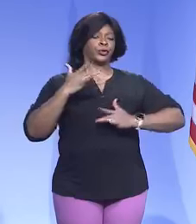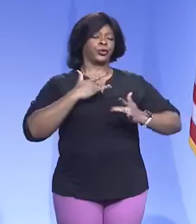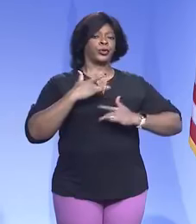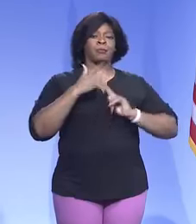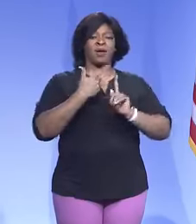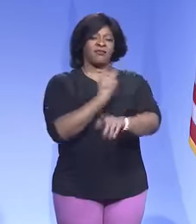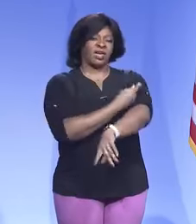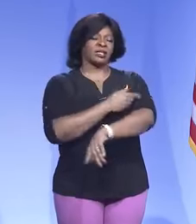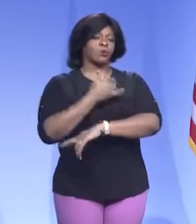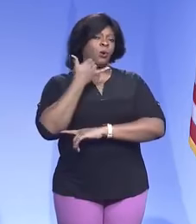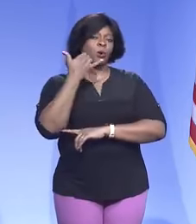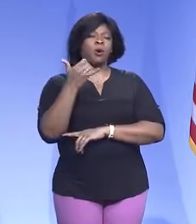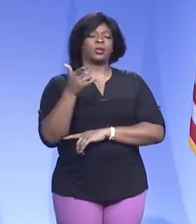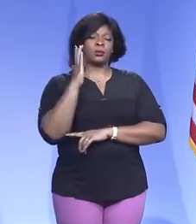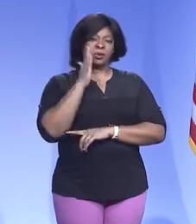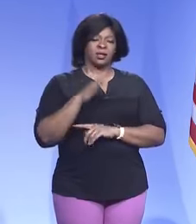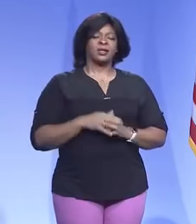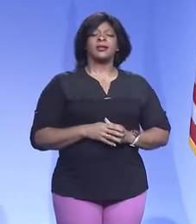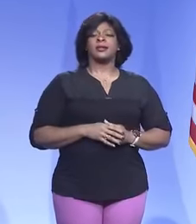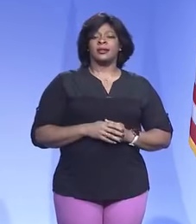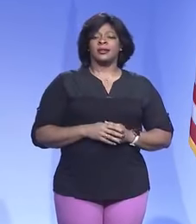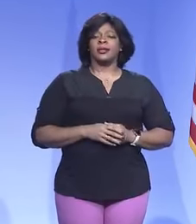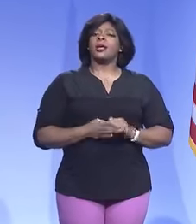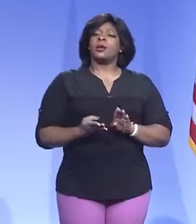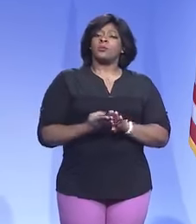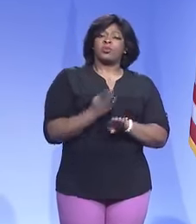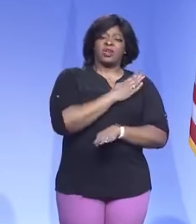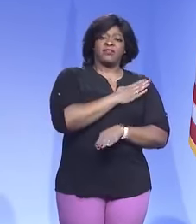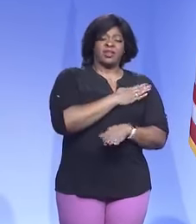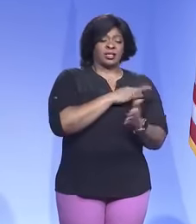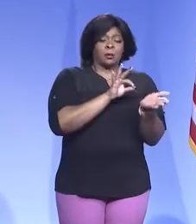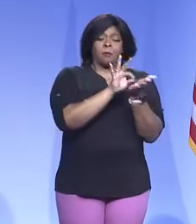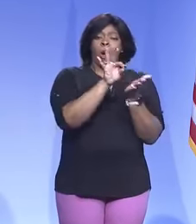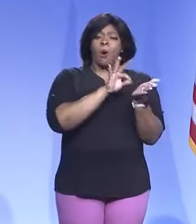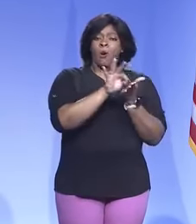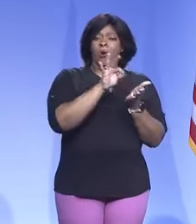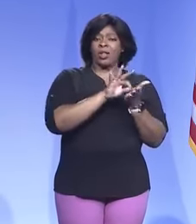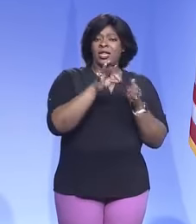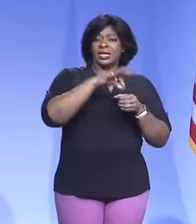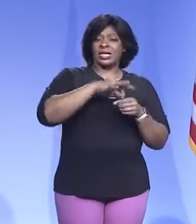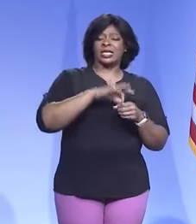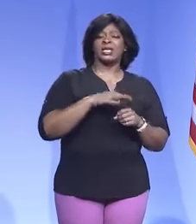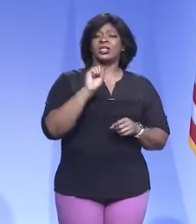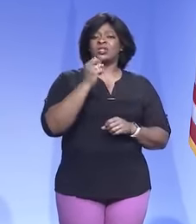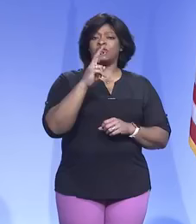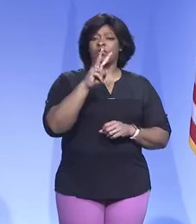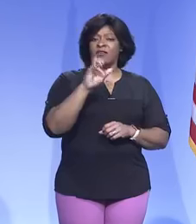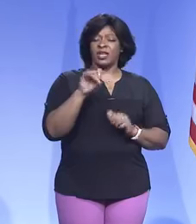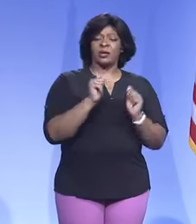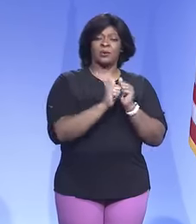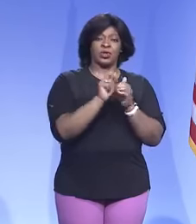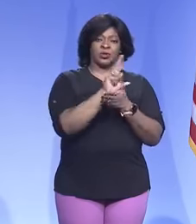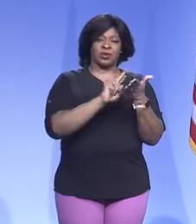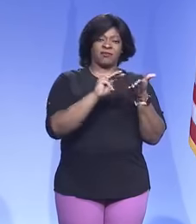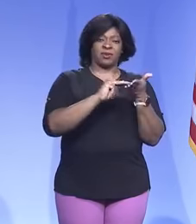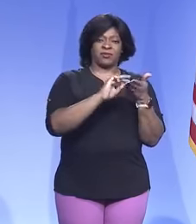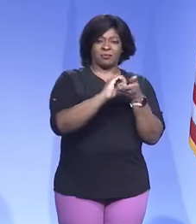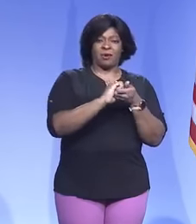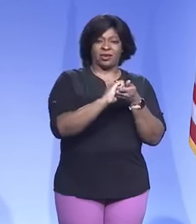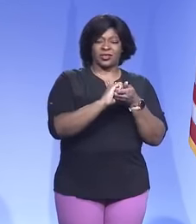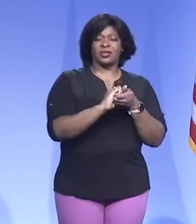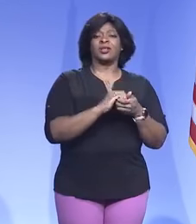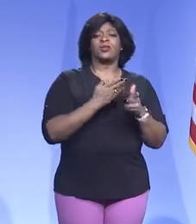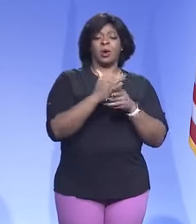about vaccine. We did a previous polling survey in partnership with the University of Memphis, and then also through